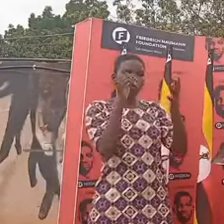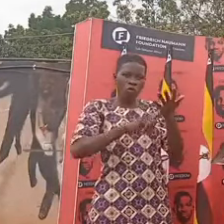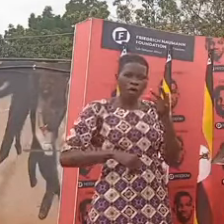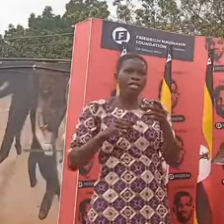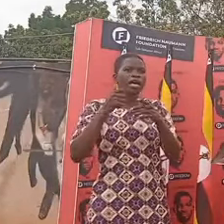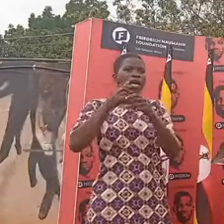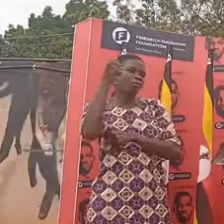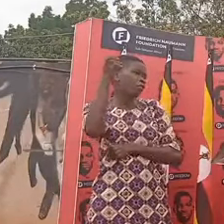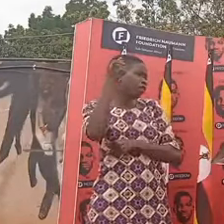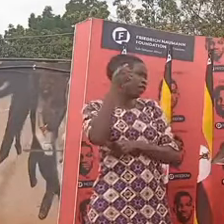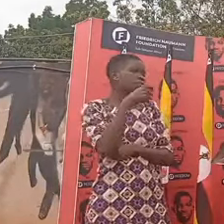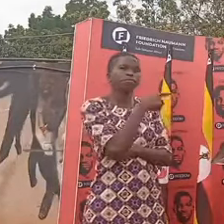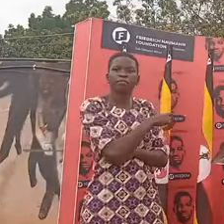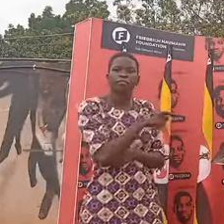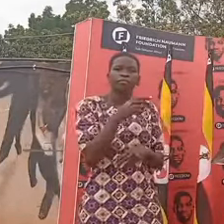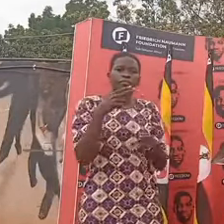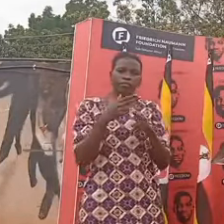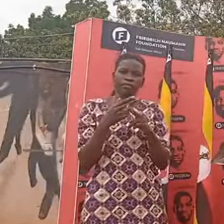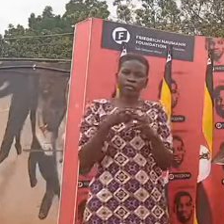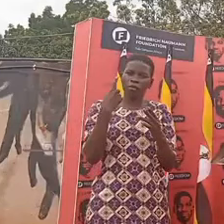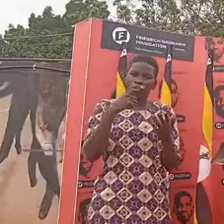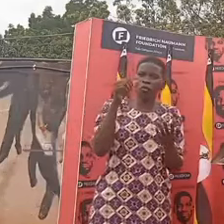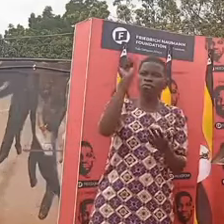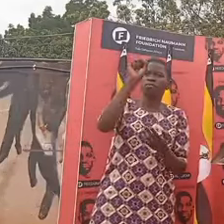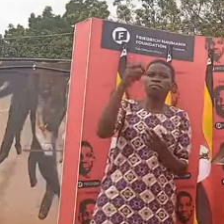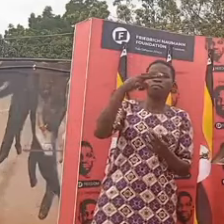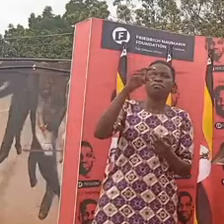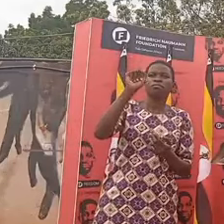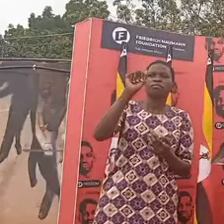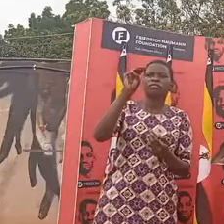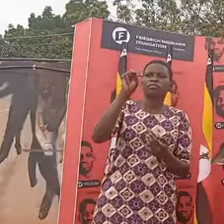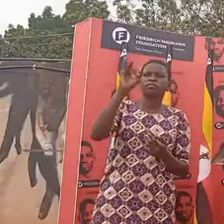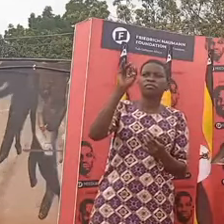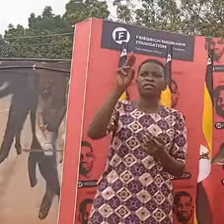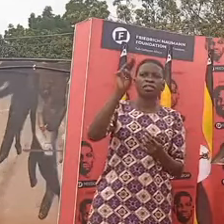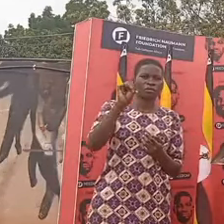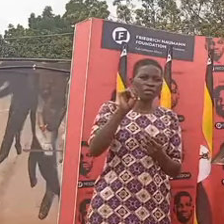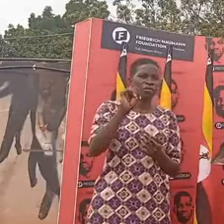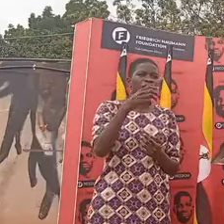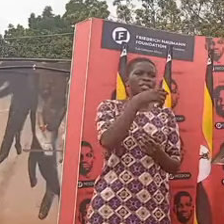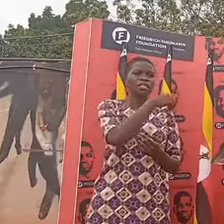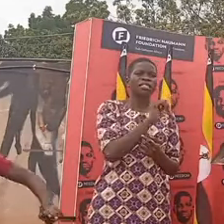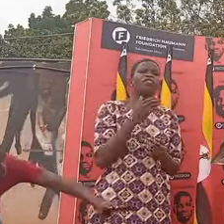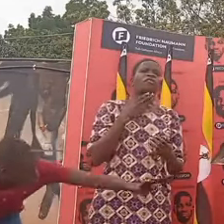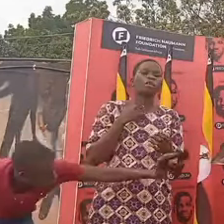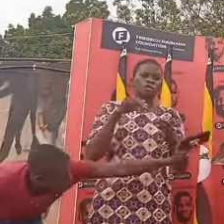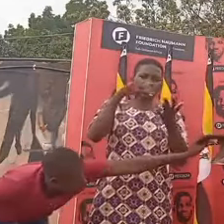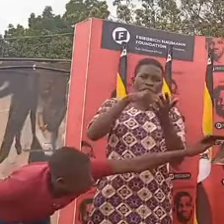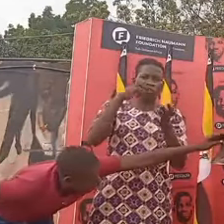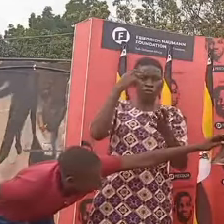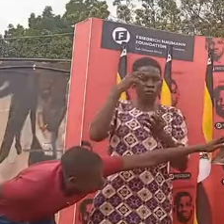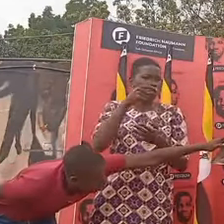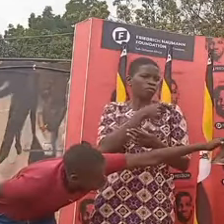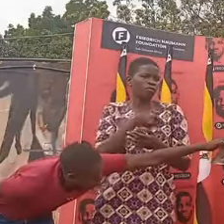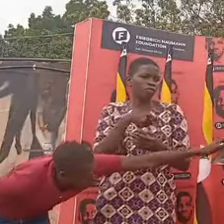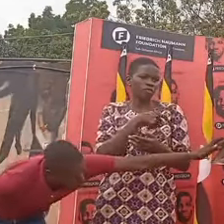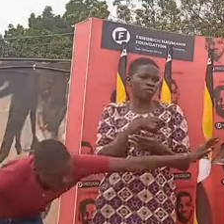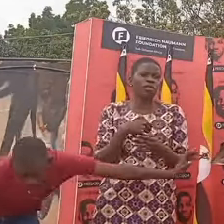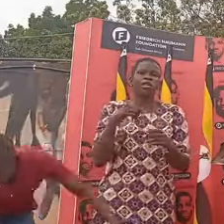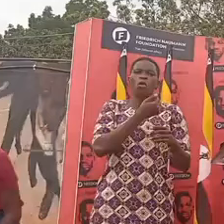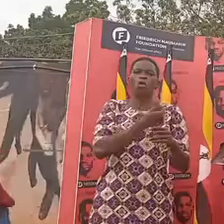Ombako Mchala, Wakapala District, and Dako Biyabi, Umoku Ticket, ya National Inter Platform, Akabonero Cafe,